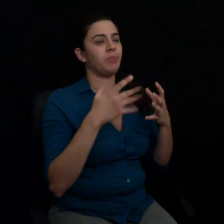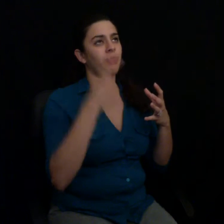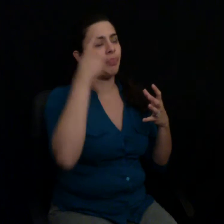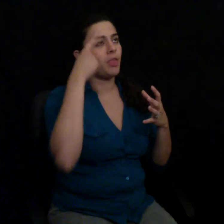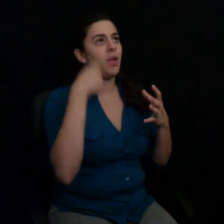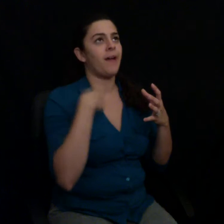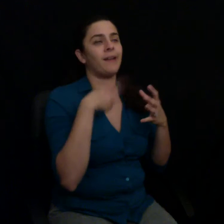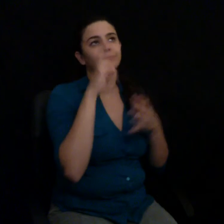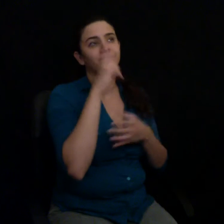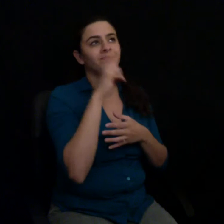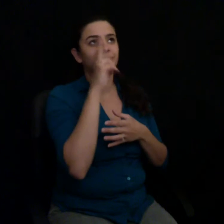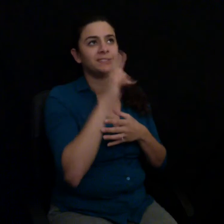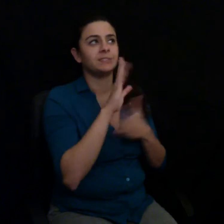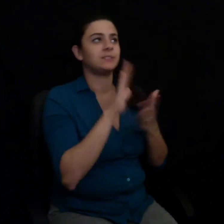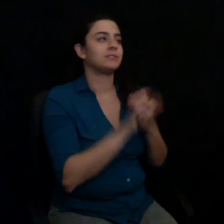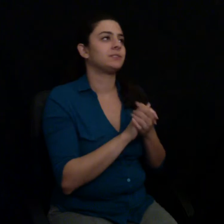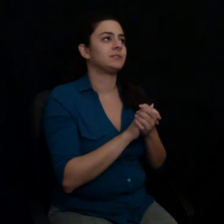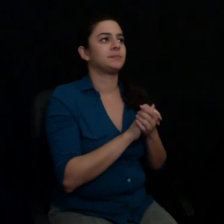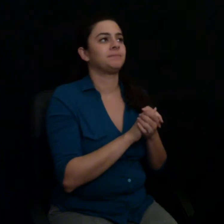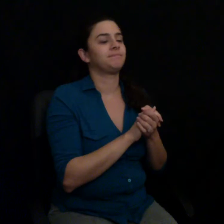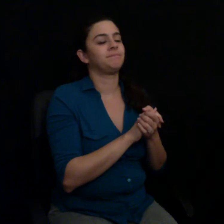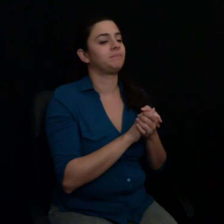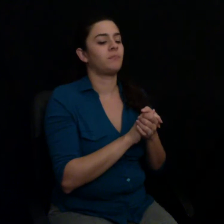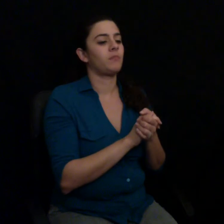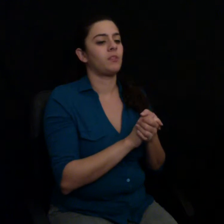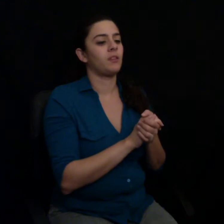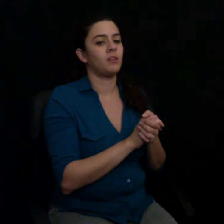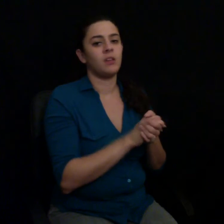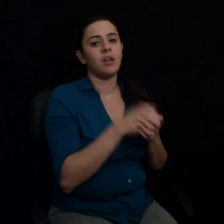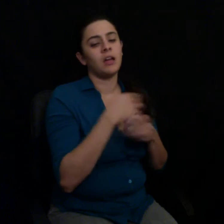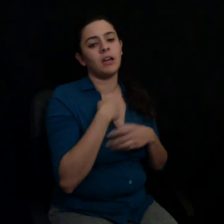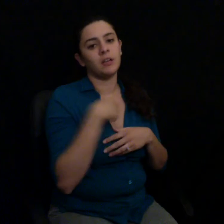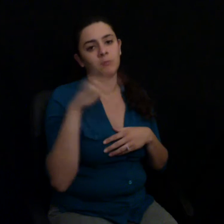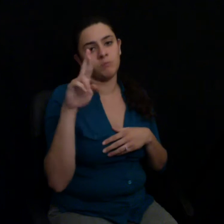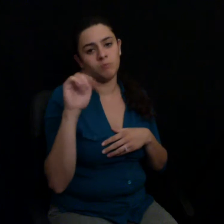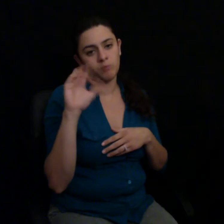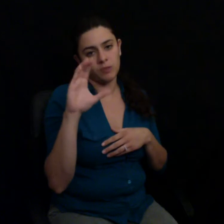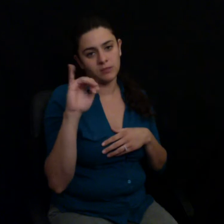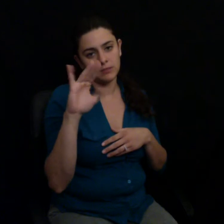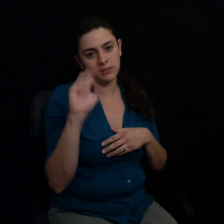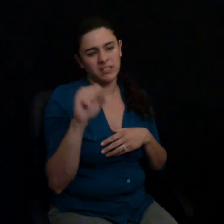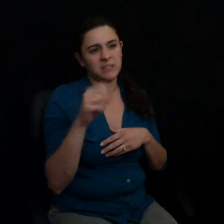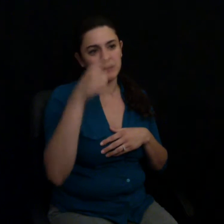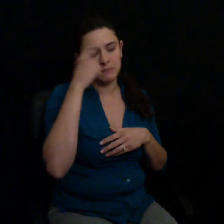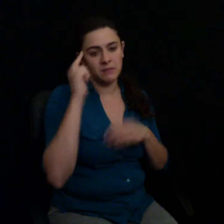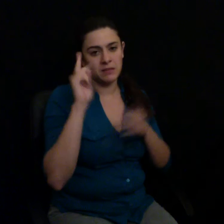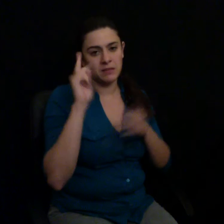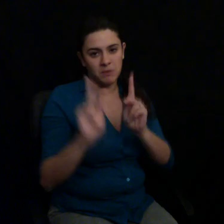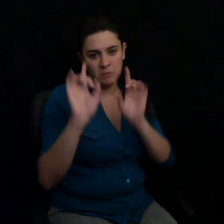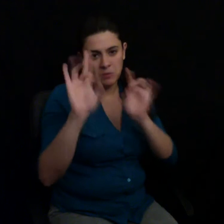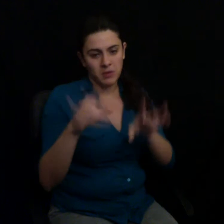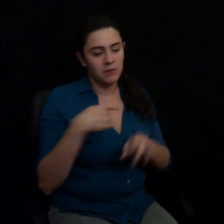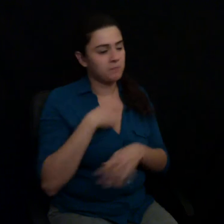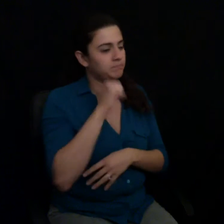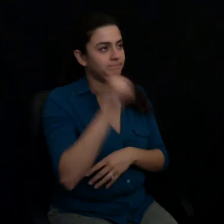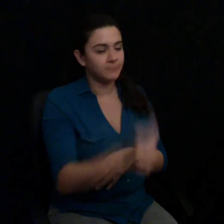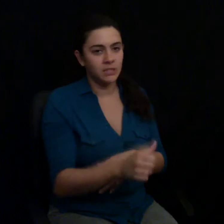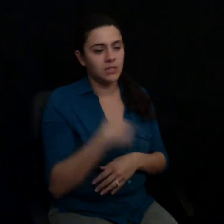hobo. And I'm really not a racist. I did not mean any of that stuff, and I deeply regret it. You know, that's stuff that I